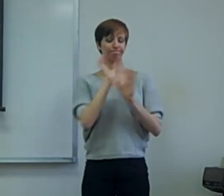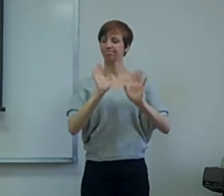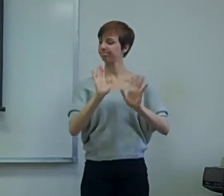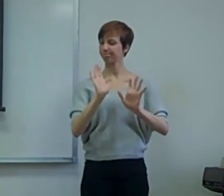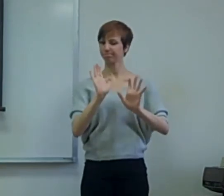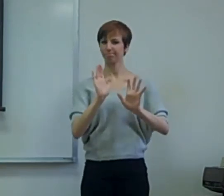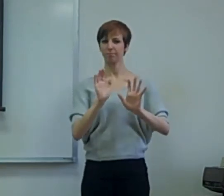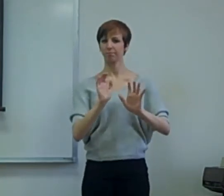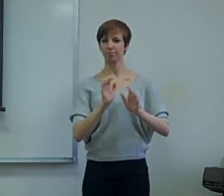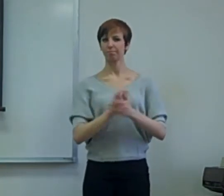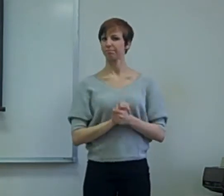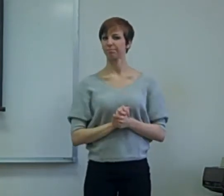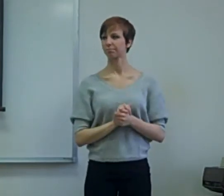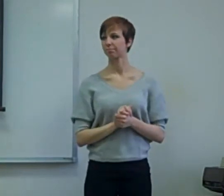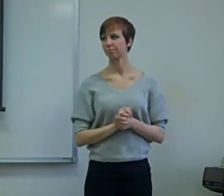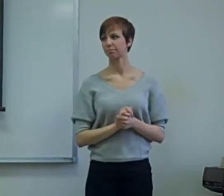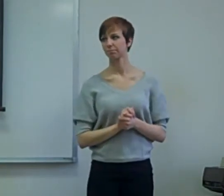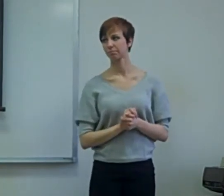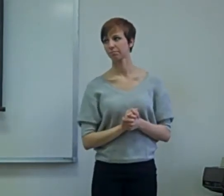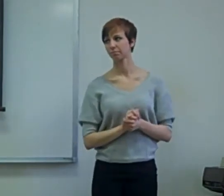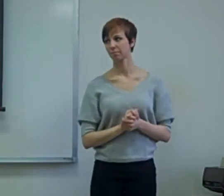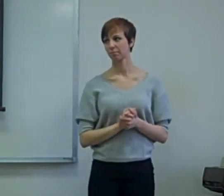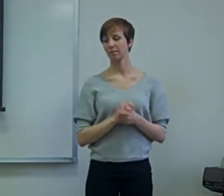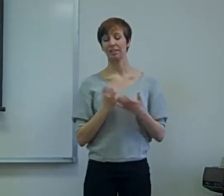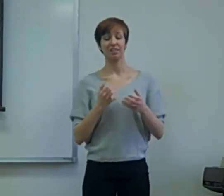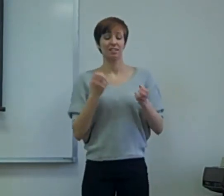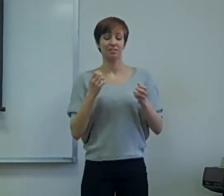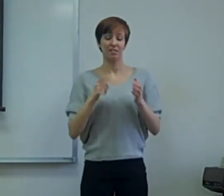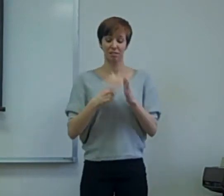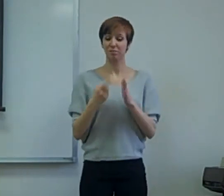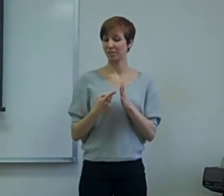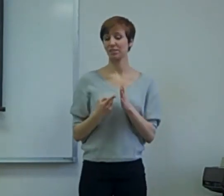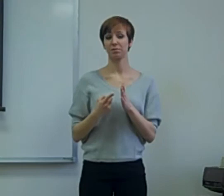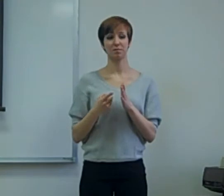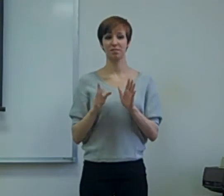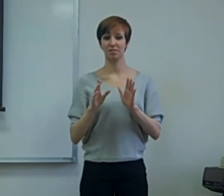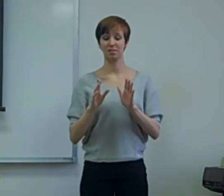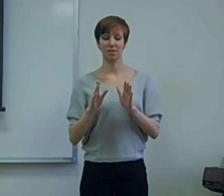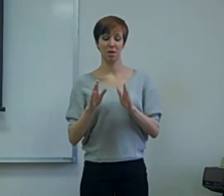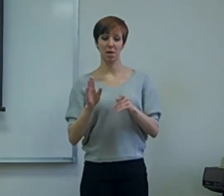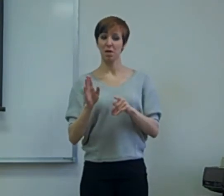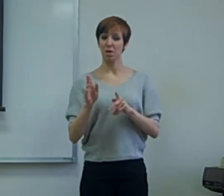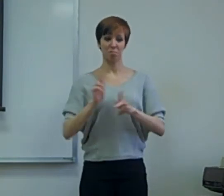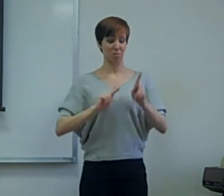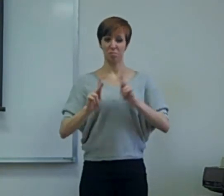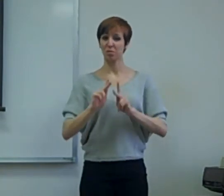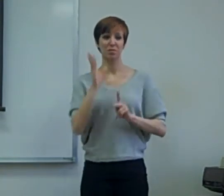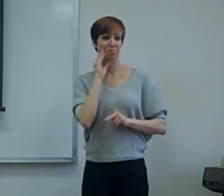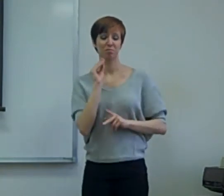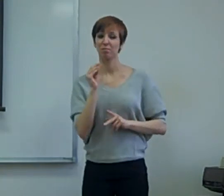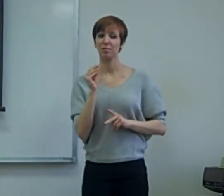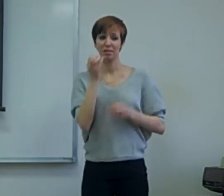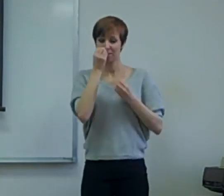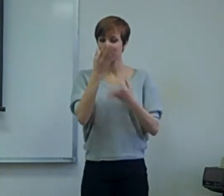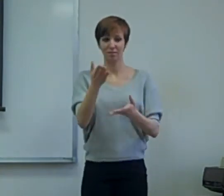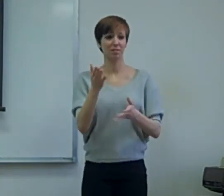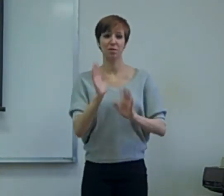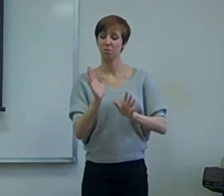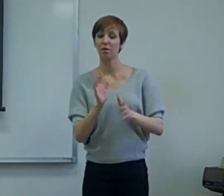somebody goes like, look, I don't want to talk about it, or it's not your business, or whatever, and you can say, I'm really sorry, and walk away. But at least